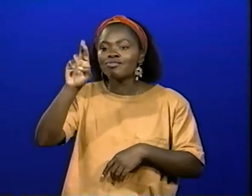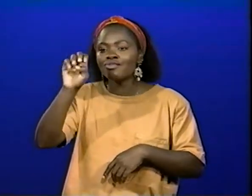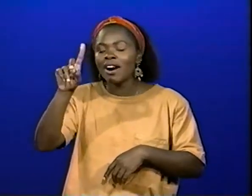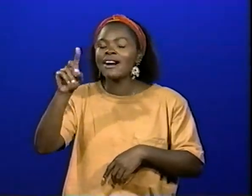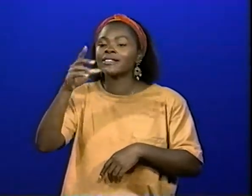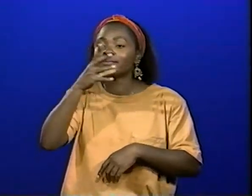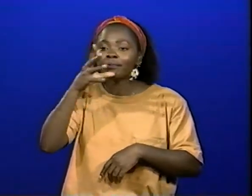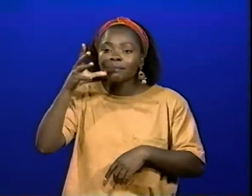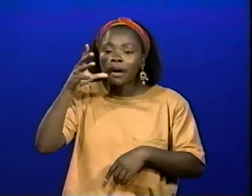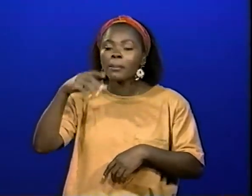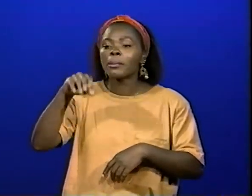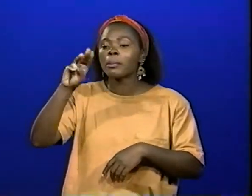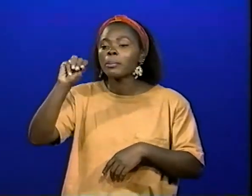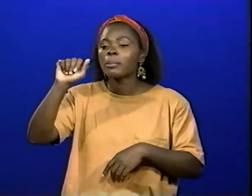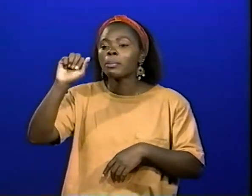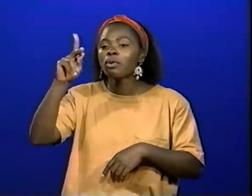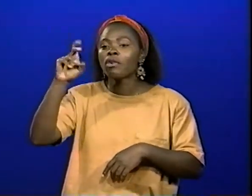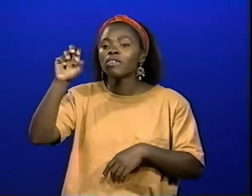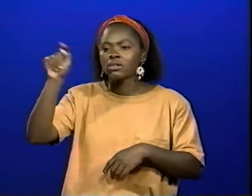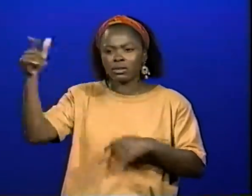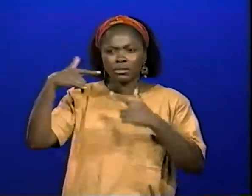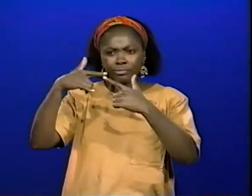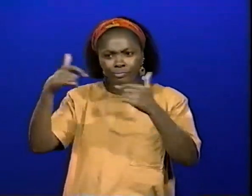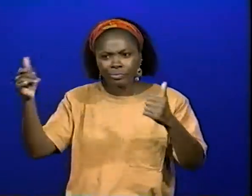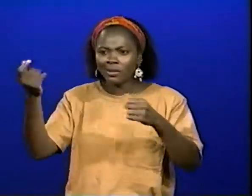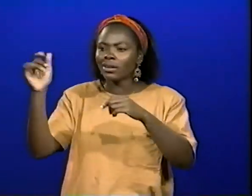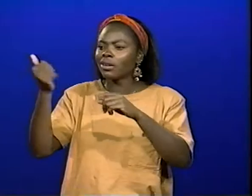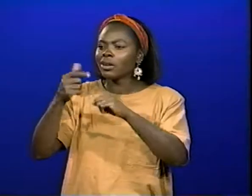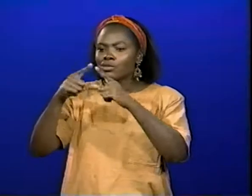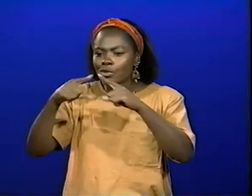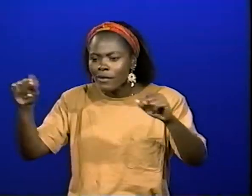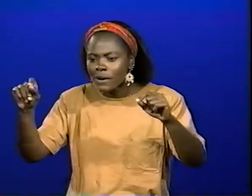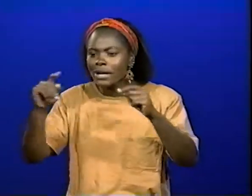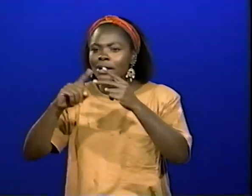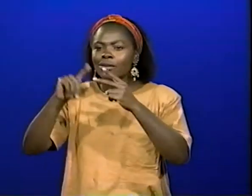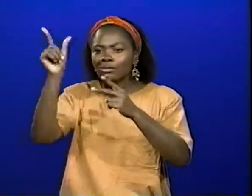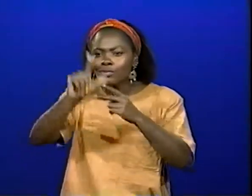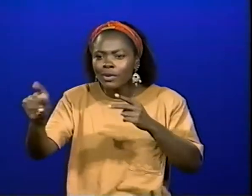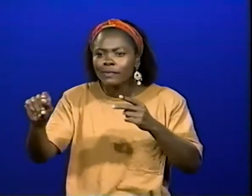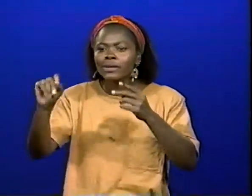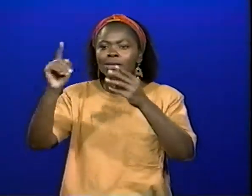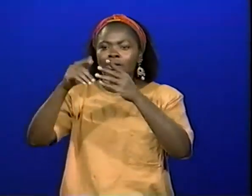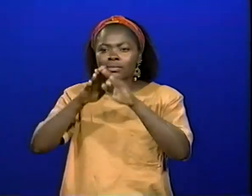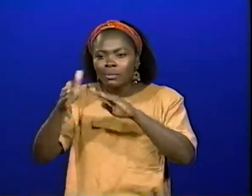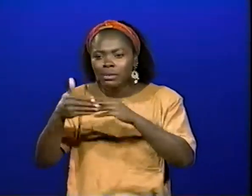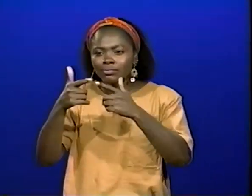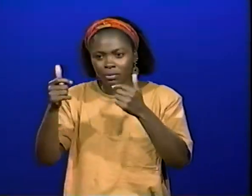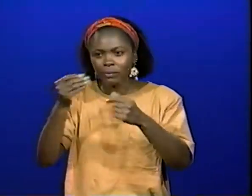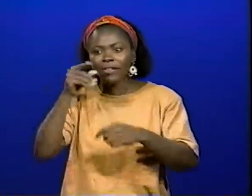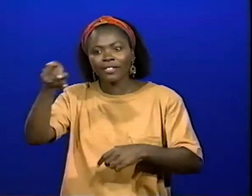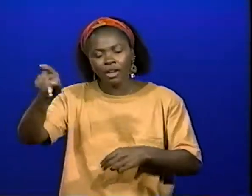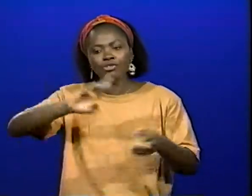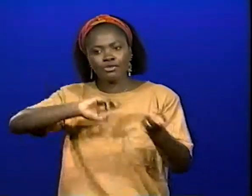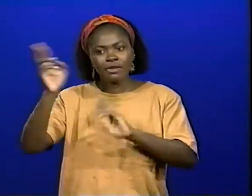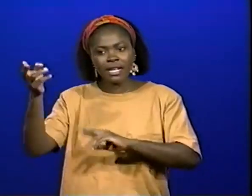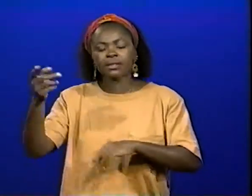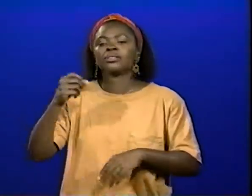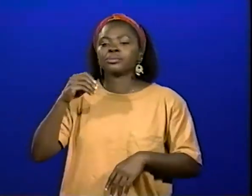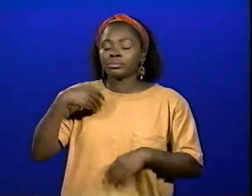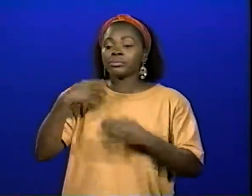But if you go to Red Farm Market or any store that carries imported foods, then they should